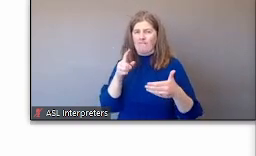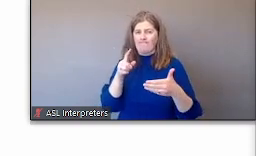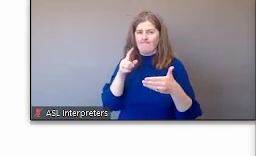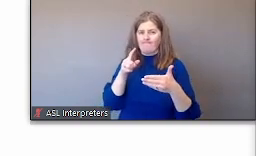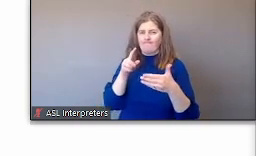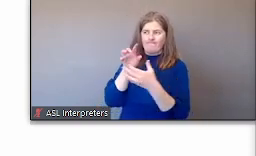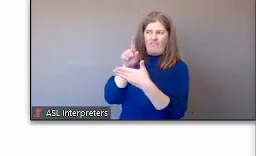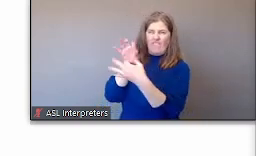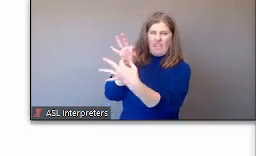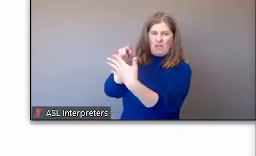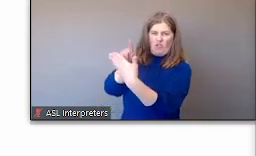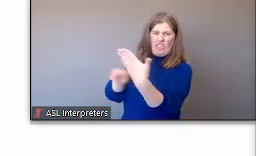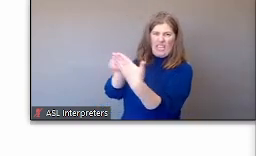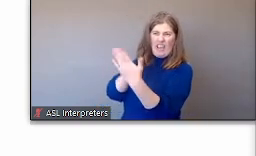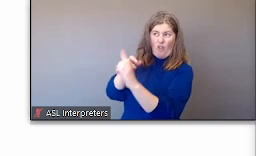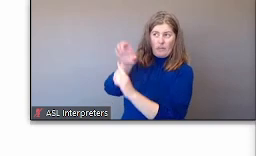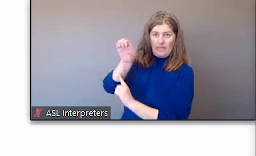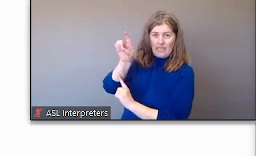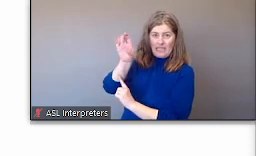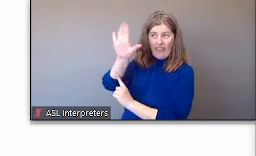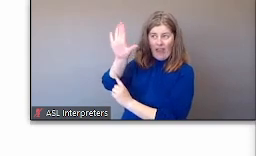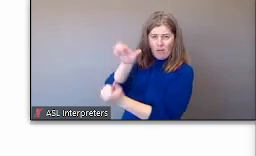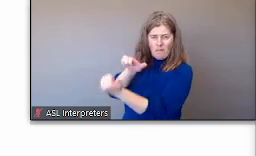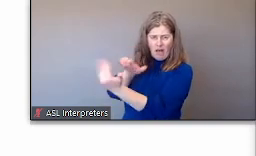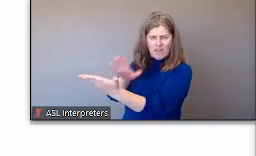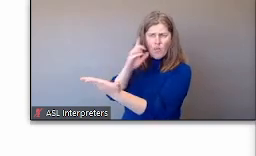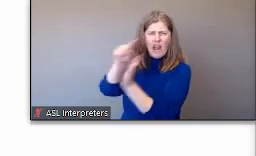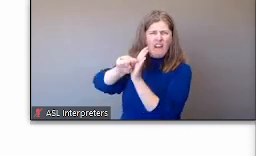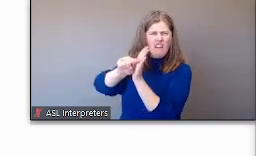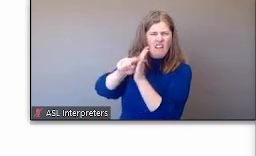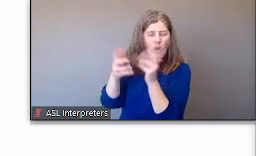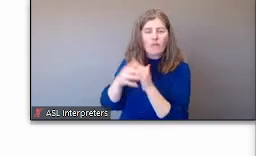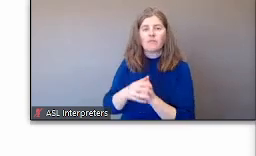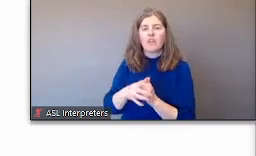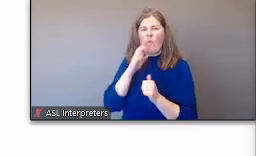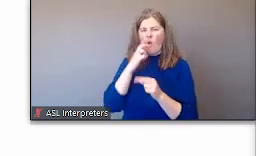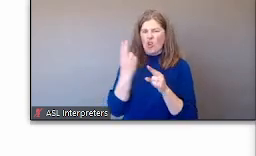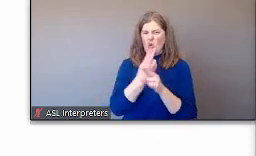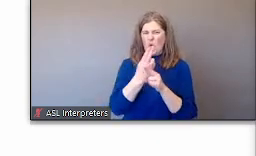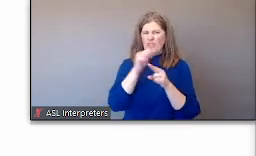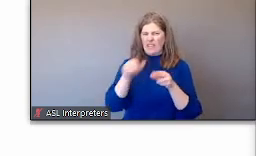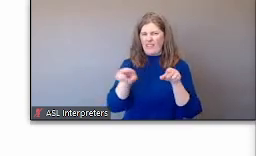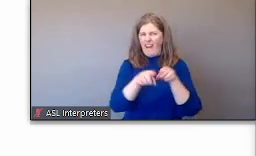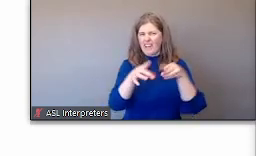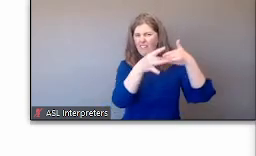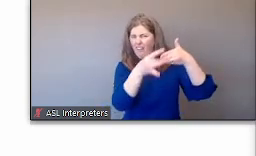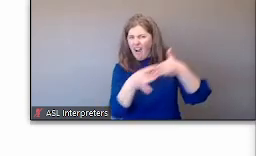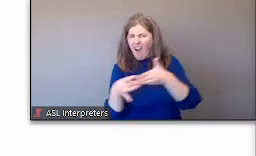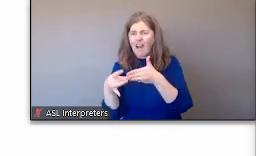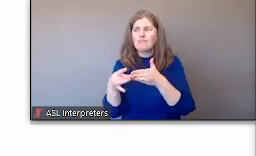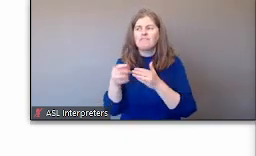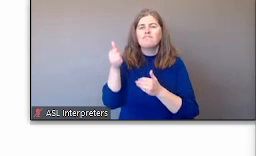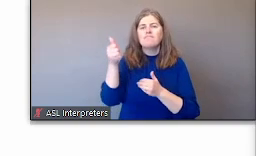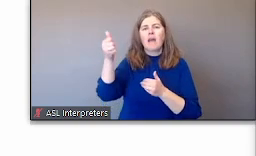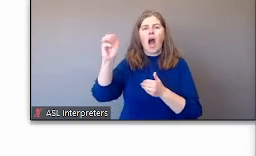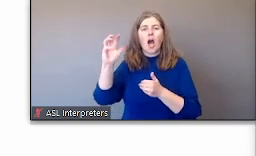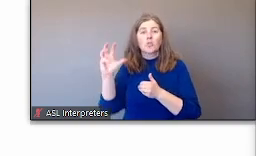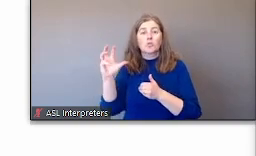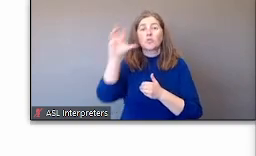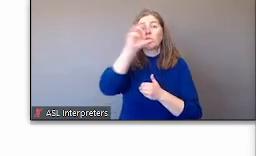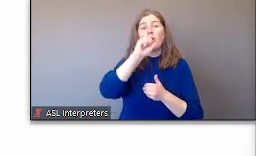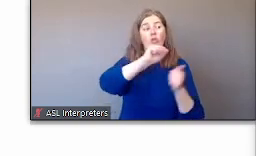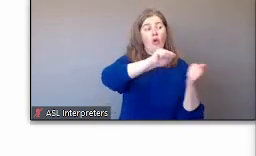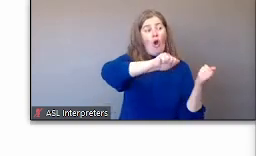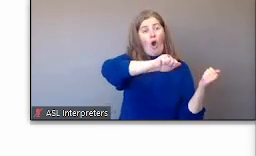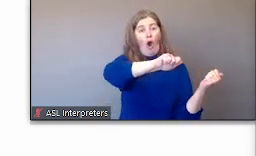CDC method of doing this is in order to use this as a guideline, it kind of assumes that all the states have the